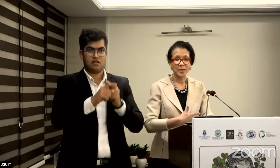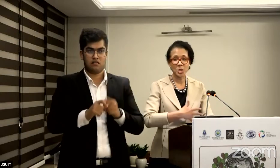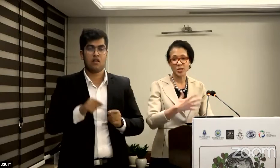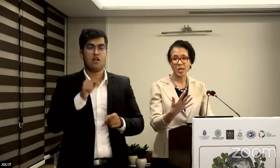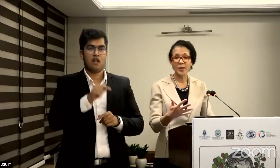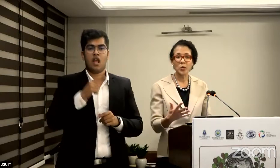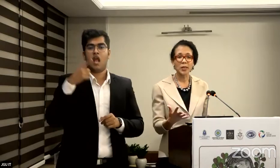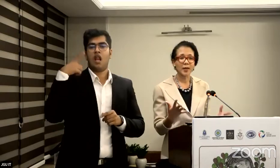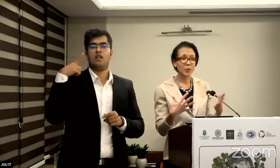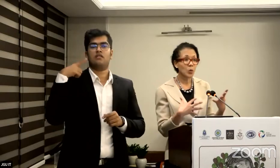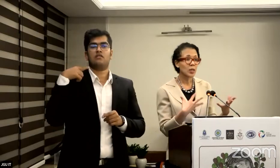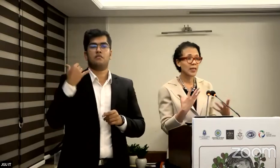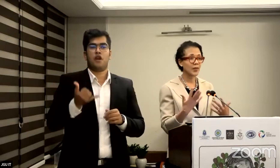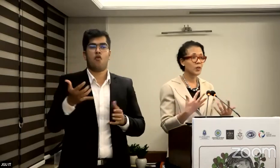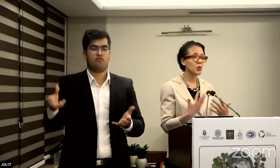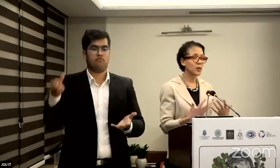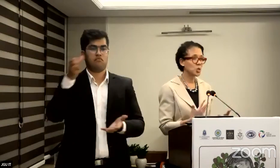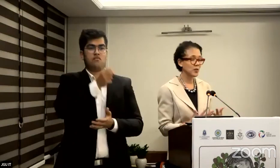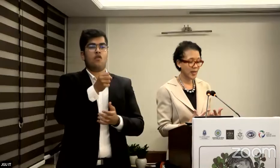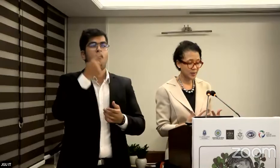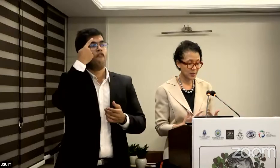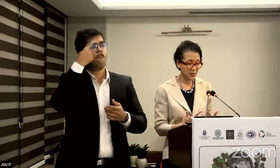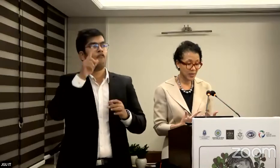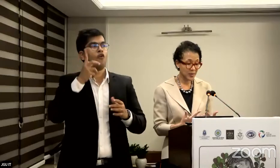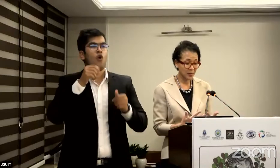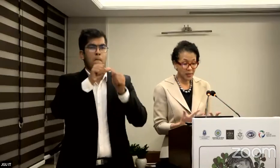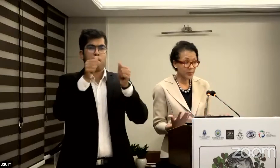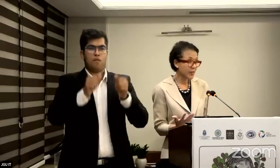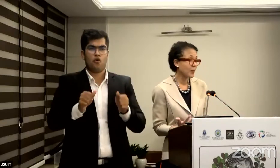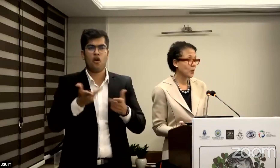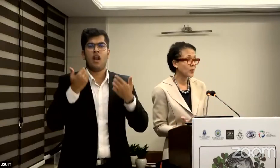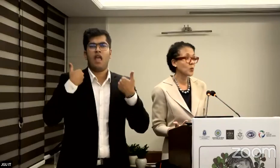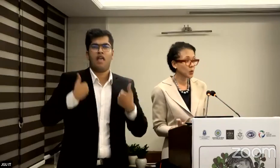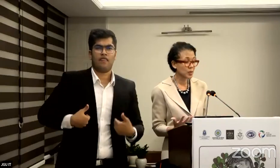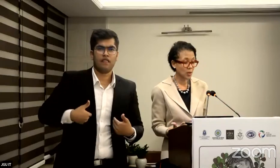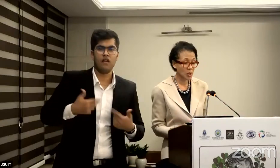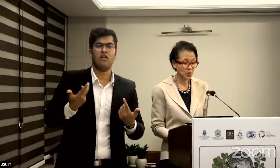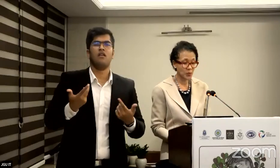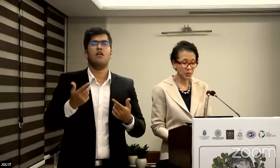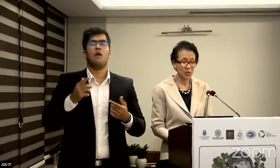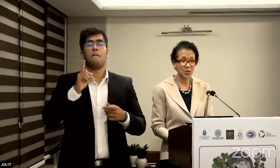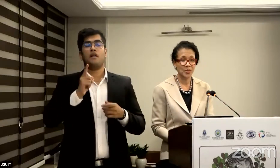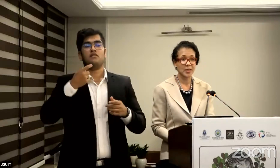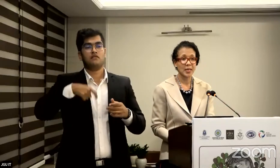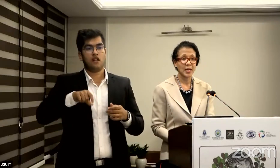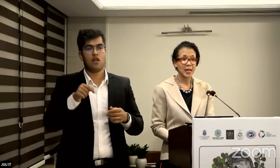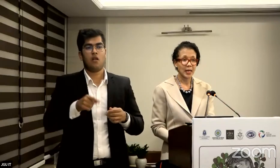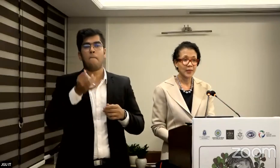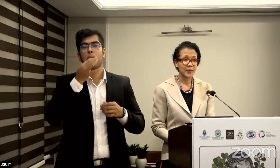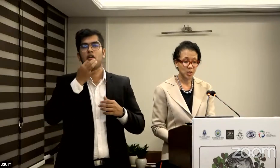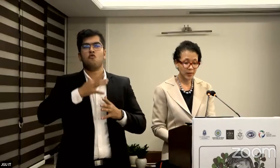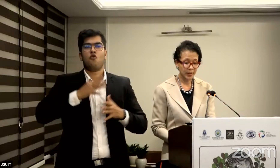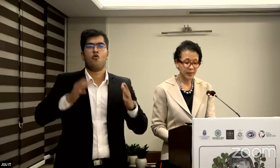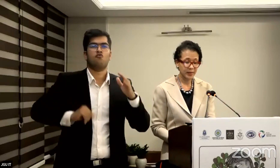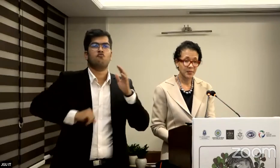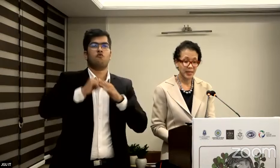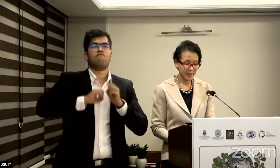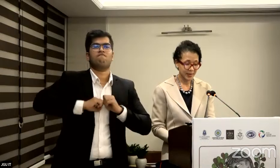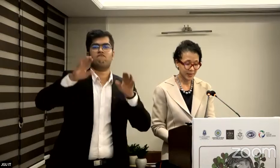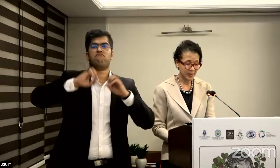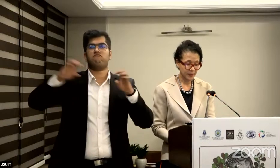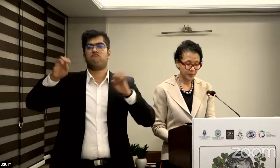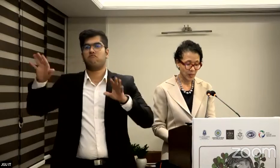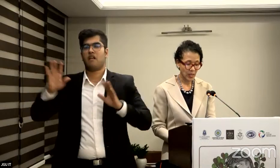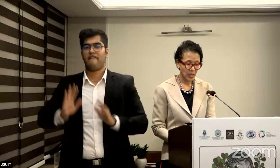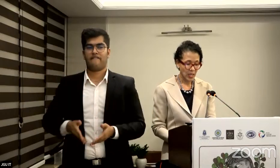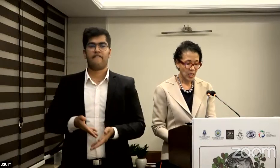leadership position not only on the moral and ethical questions of access to medicine, but become one of the world's largest producers of generic